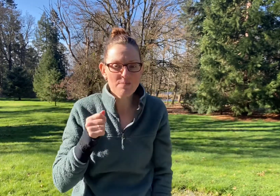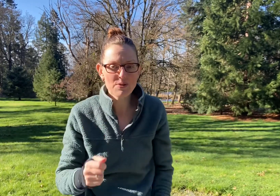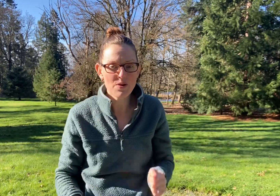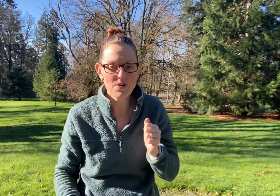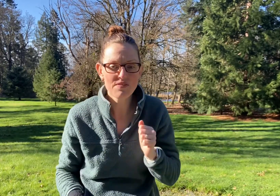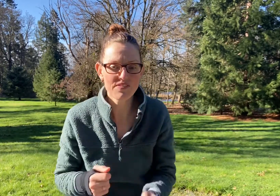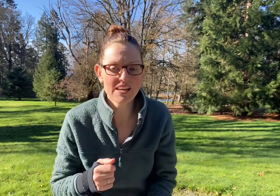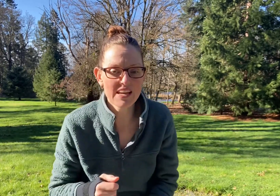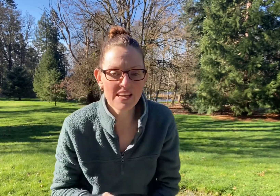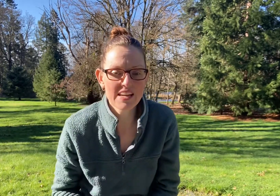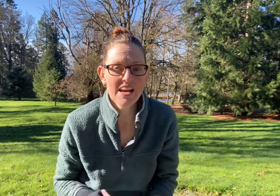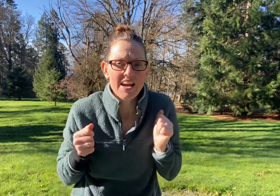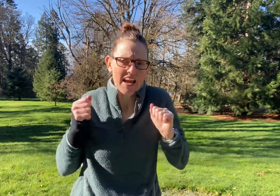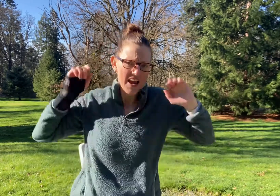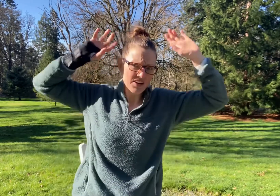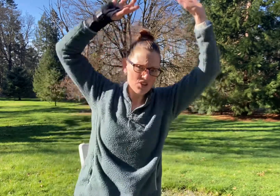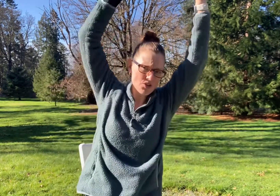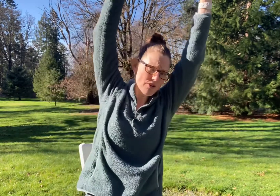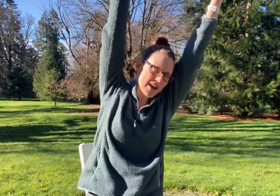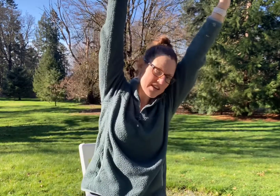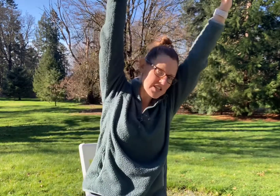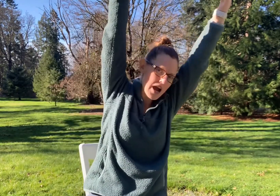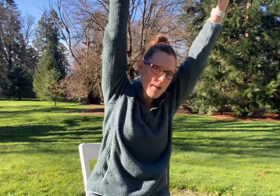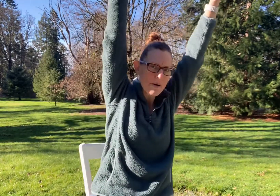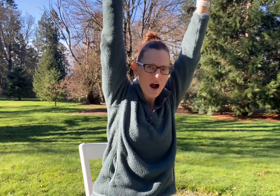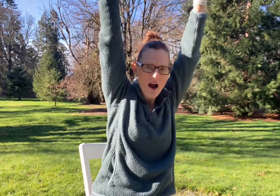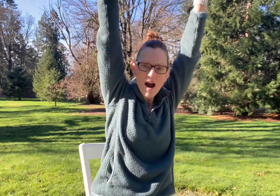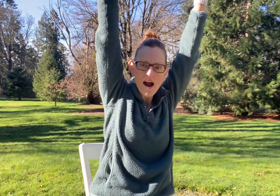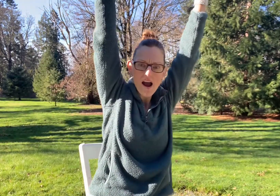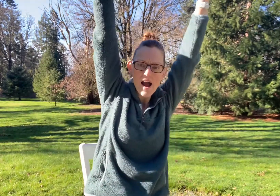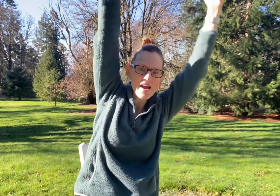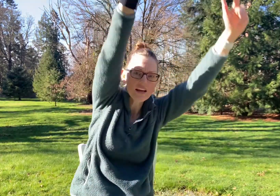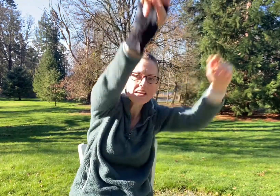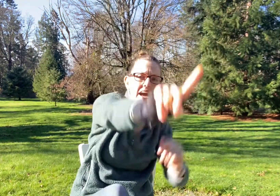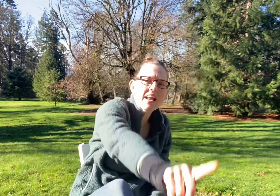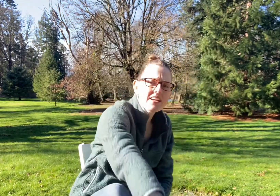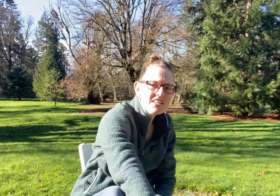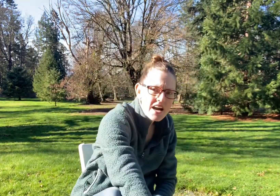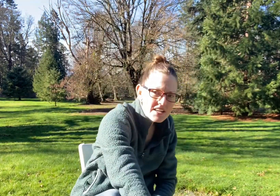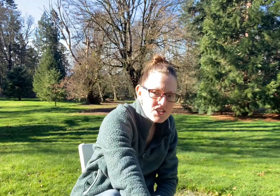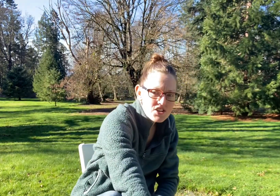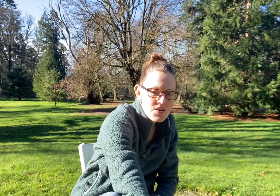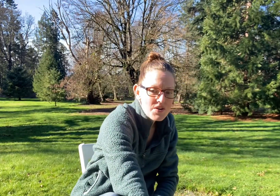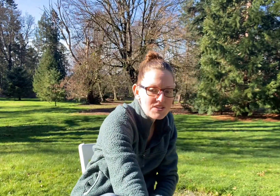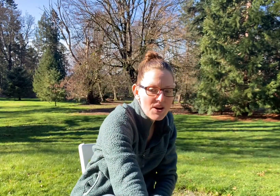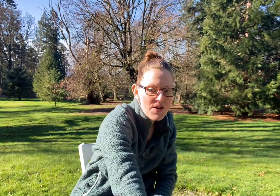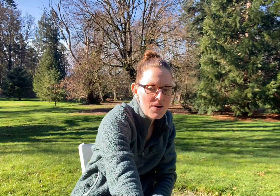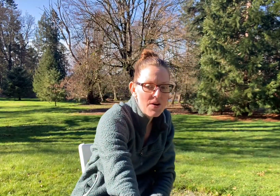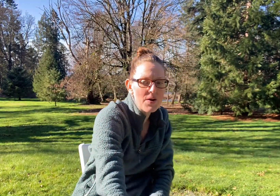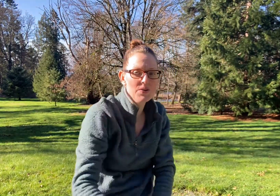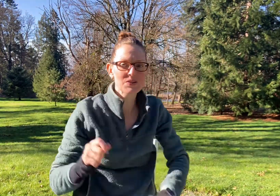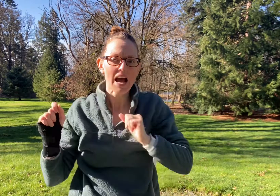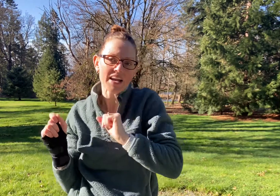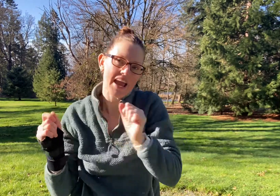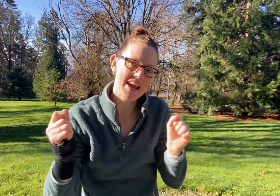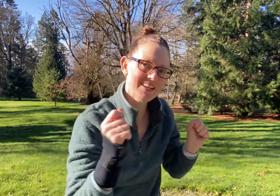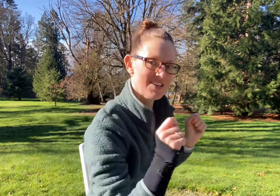your feet? Can you stretch up high? Can you touch your toes? Can you